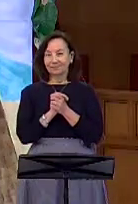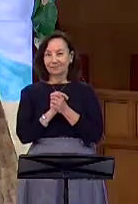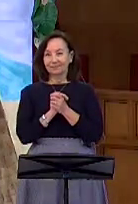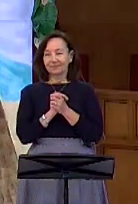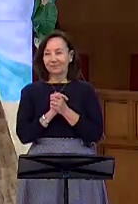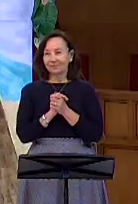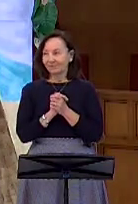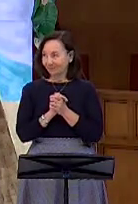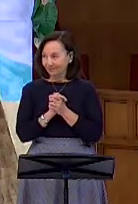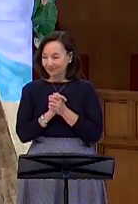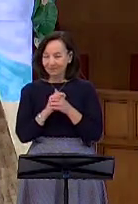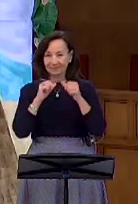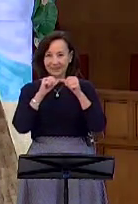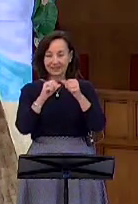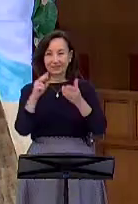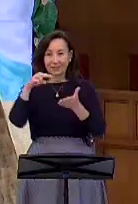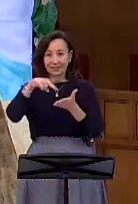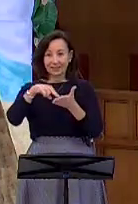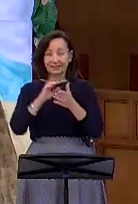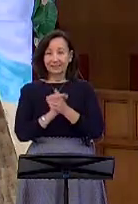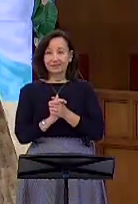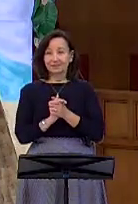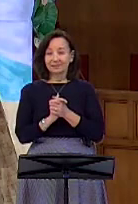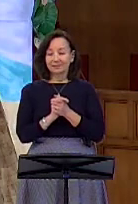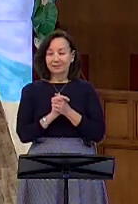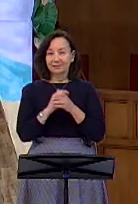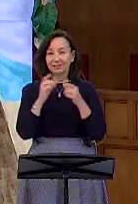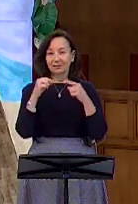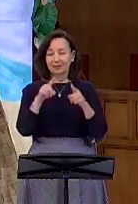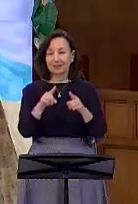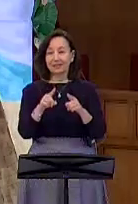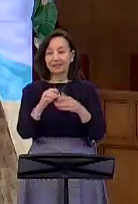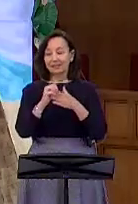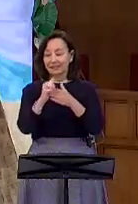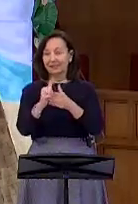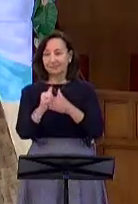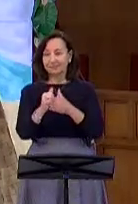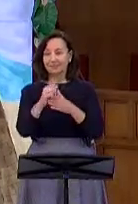would you please remain standing as Norma leads us in our affirmation of faith?